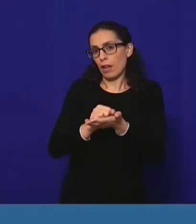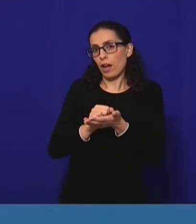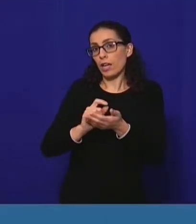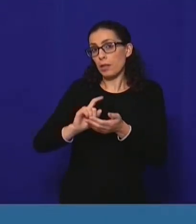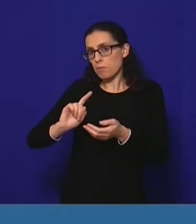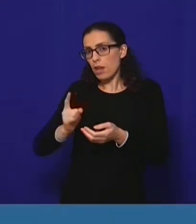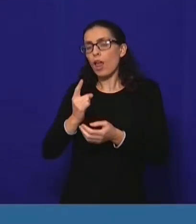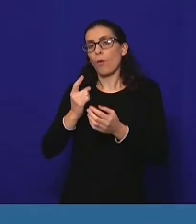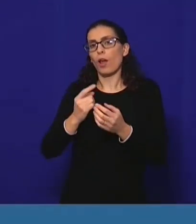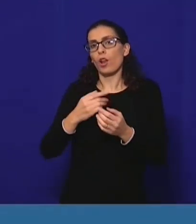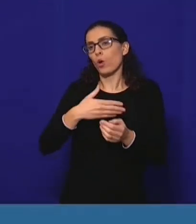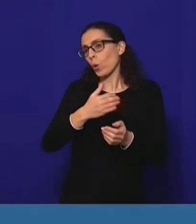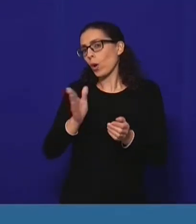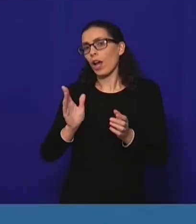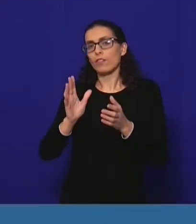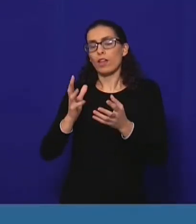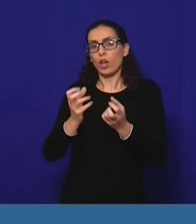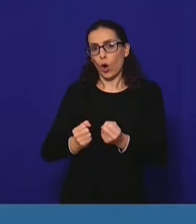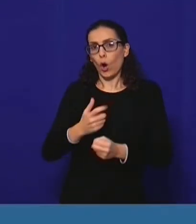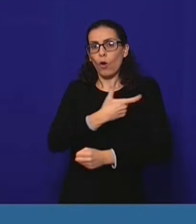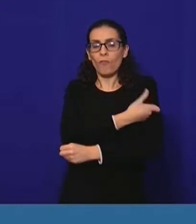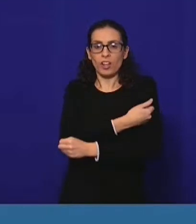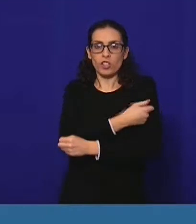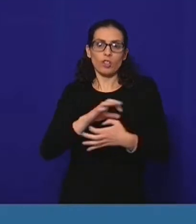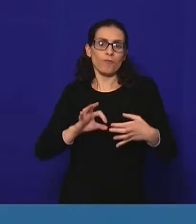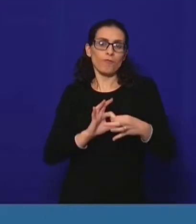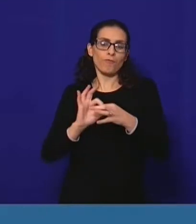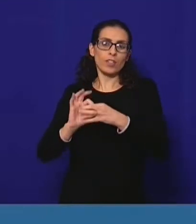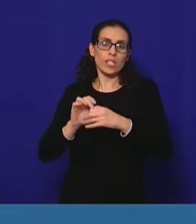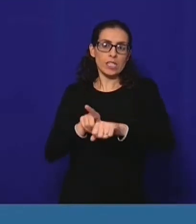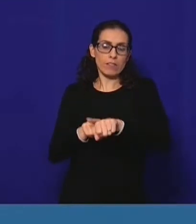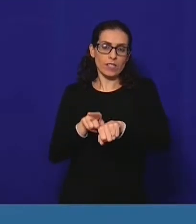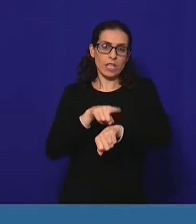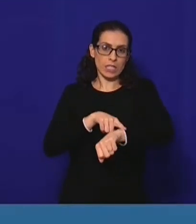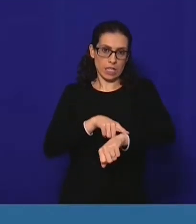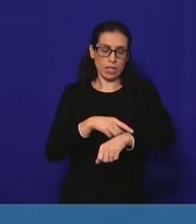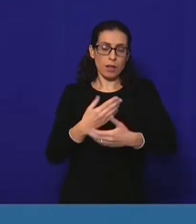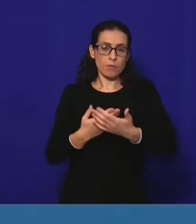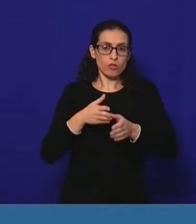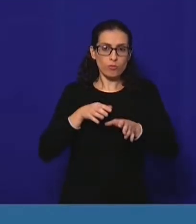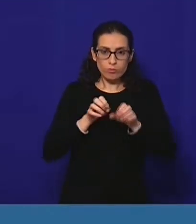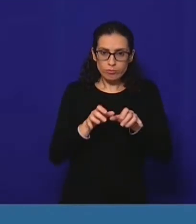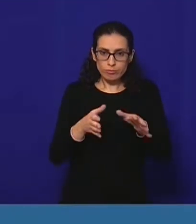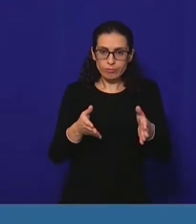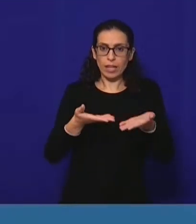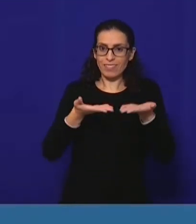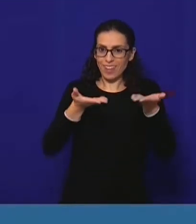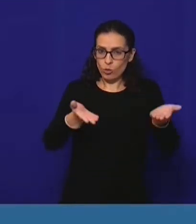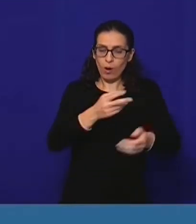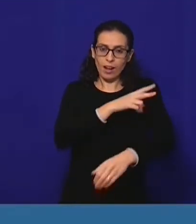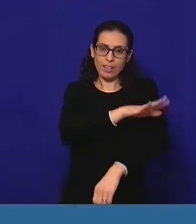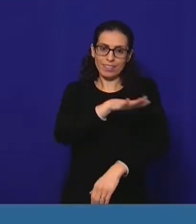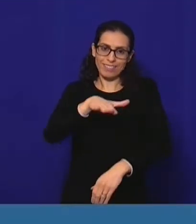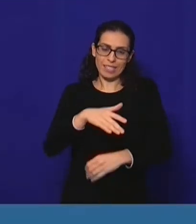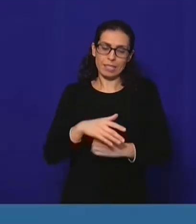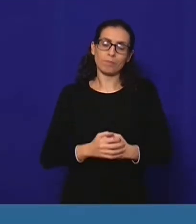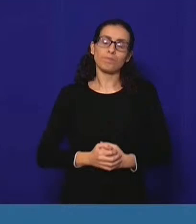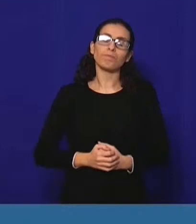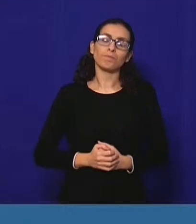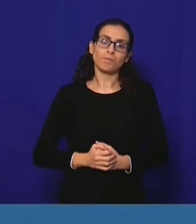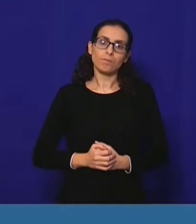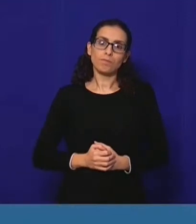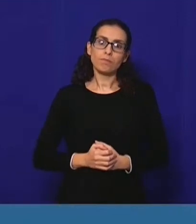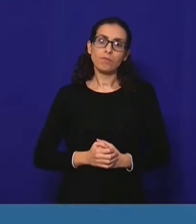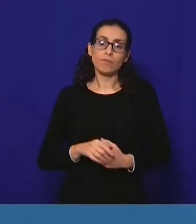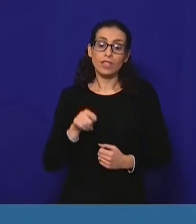ukoll li tasal għandna fejn nistgħu propju nibdew inqasmuha lill-pubbliku ukoll. Fakkarkom dejjem